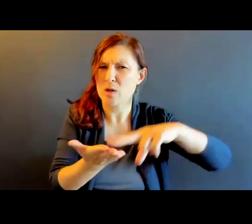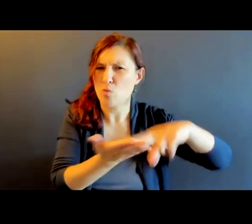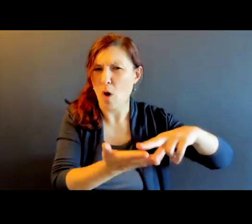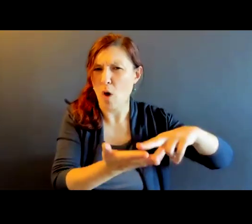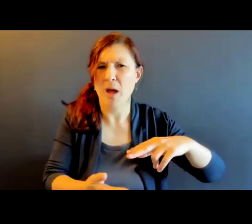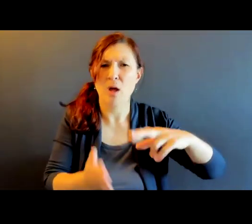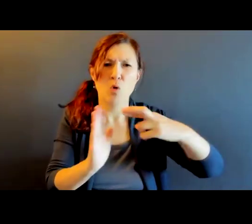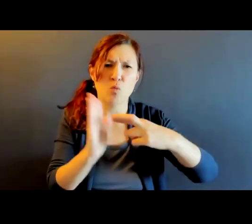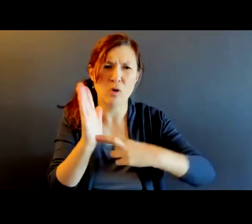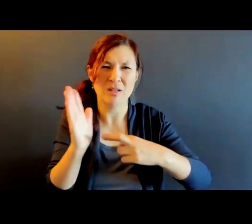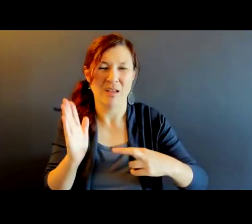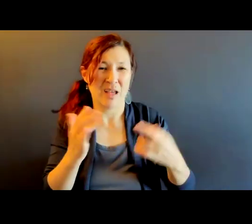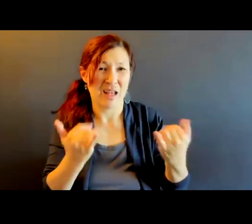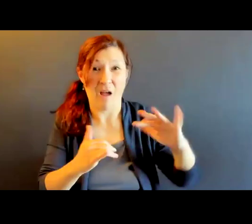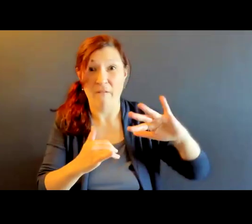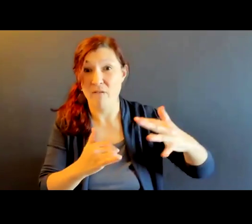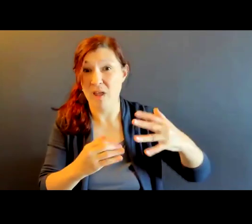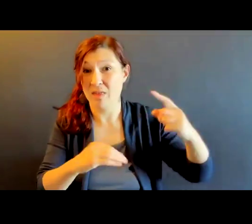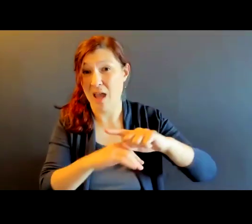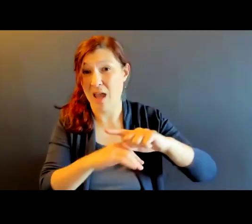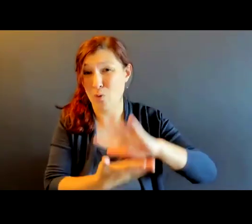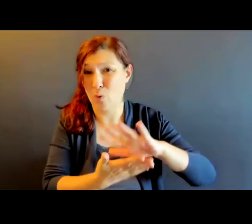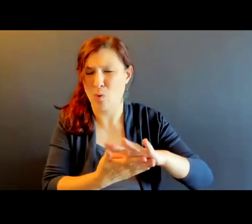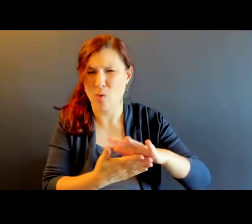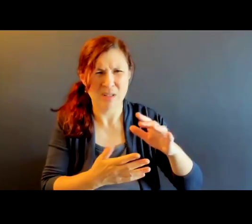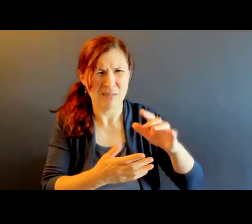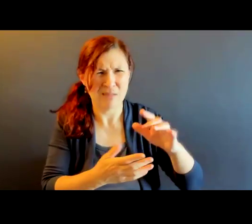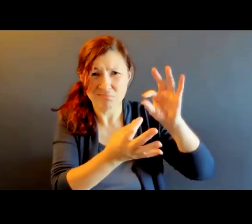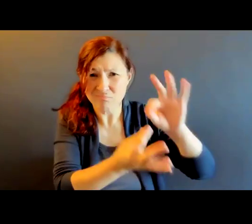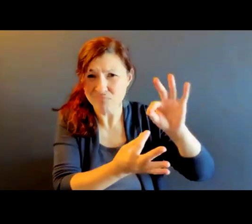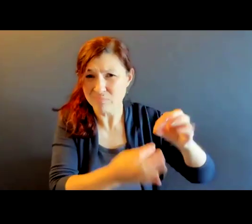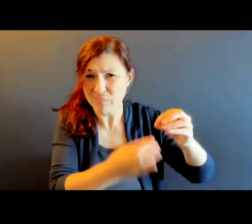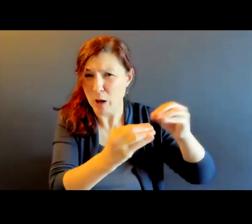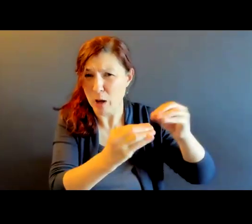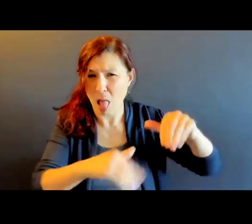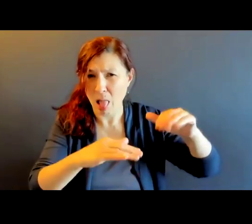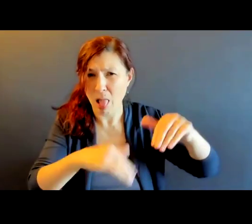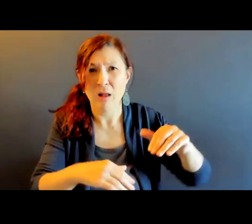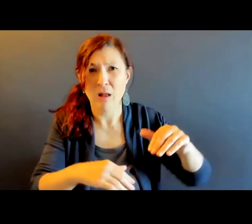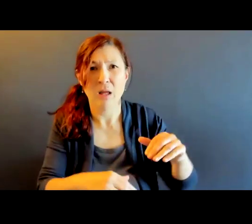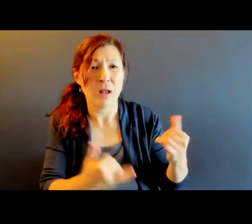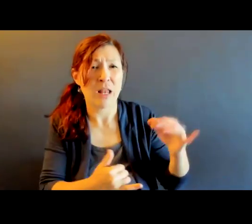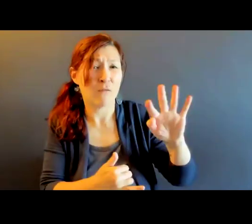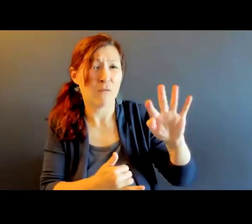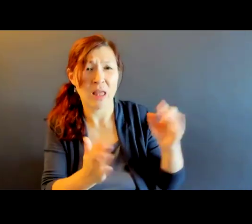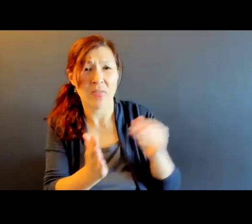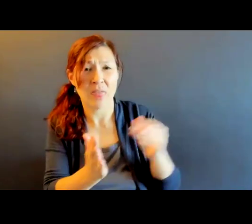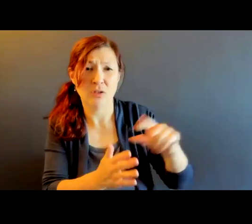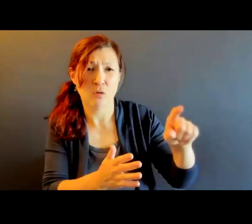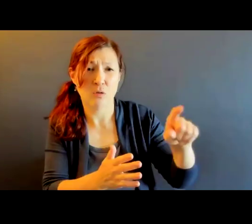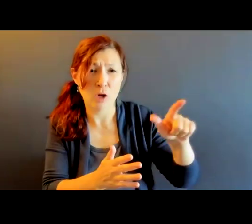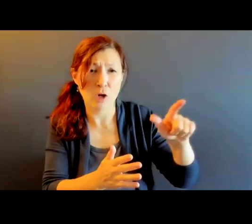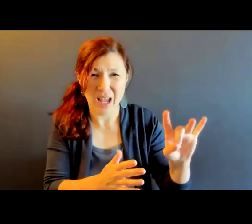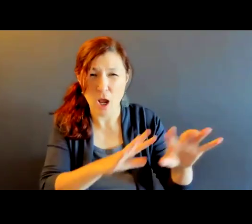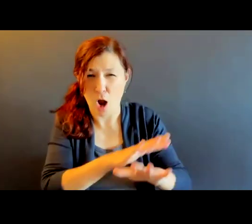year, I mean, we're in day 5. As of today, the enrollment is 48,128, and this